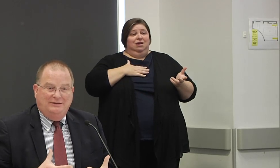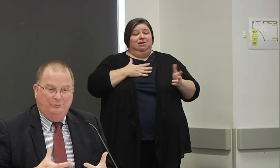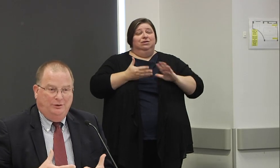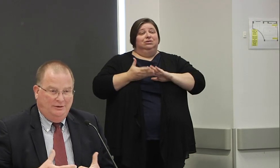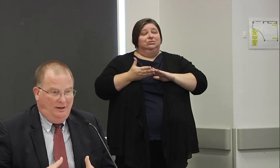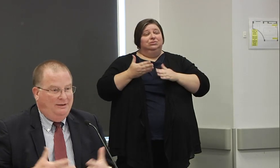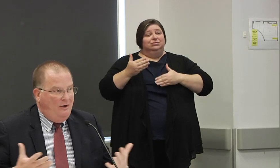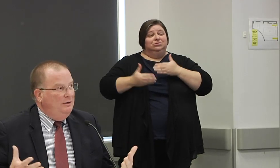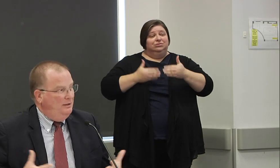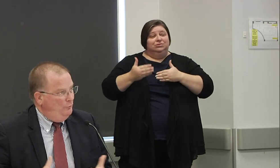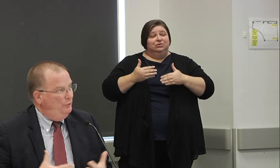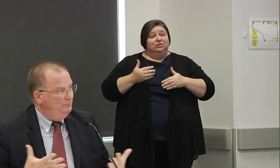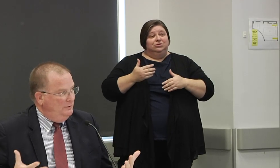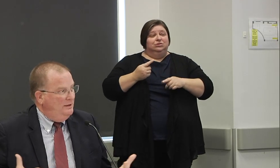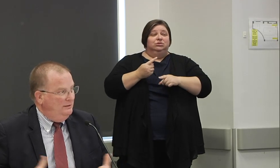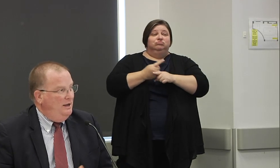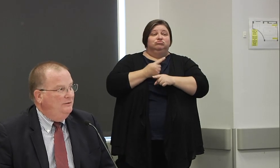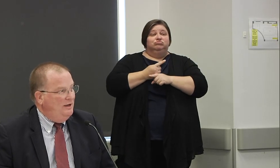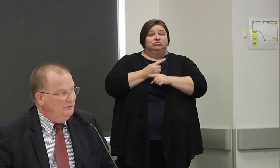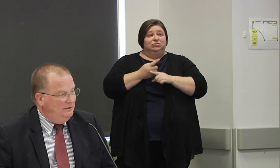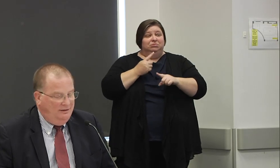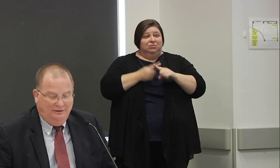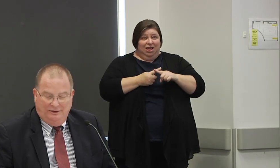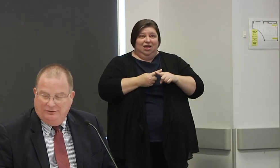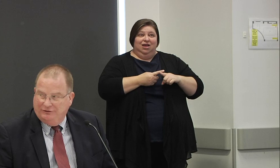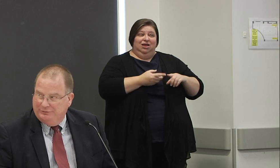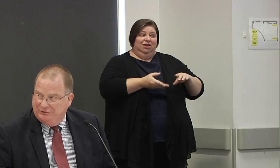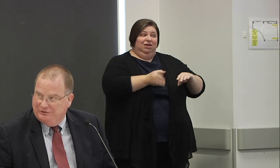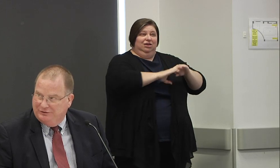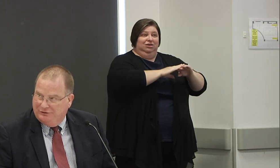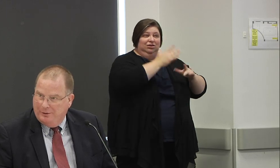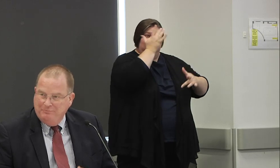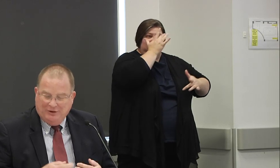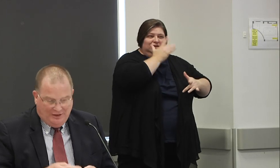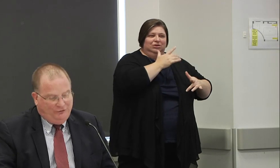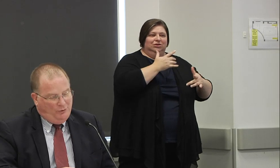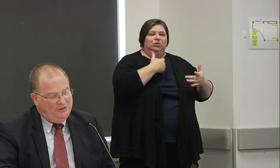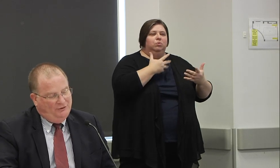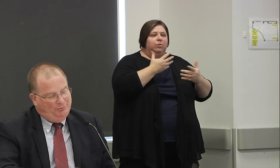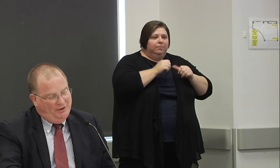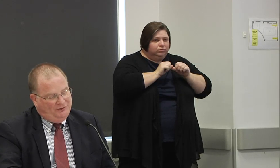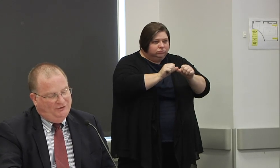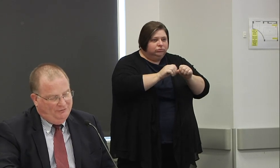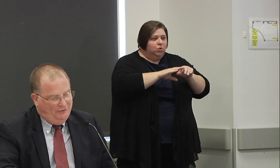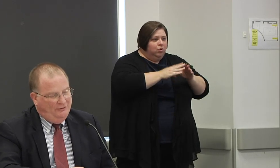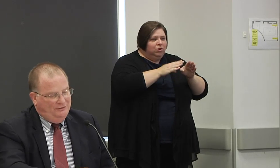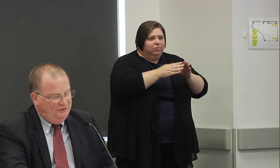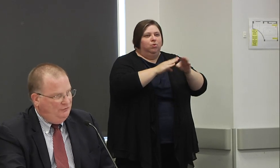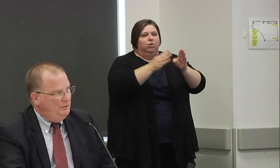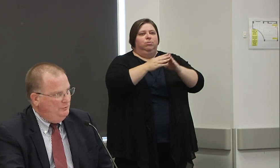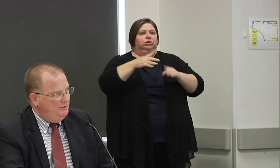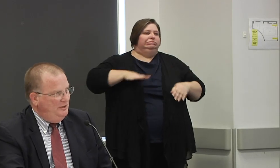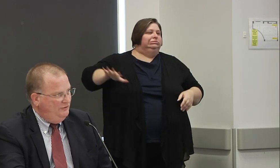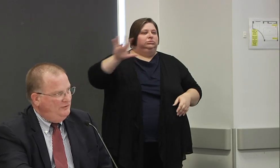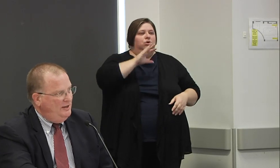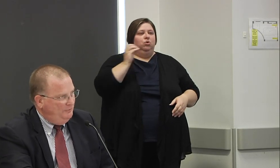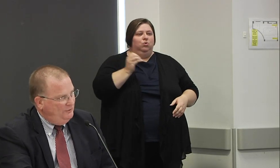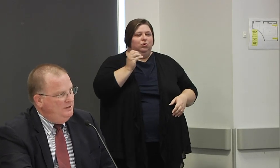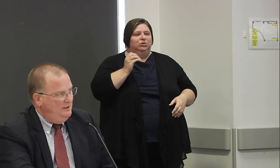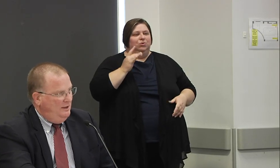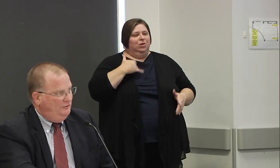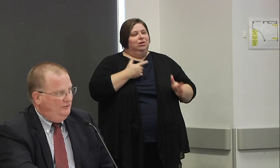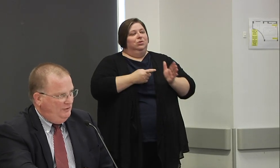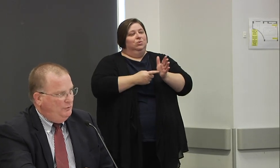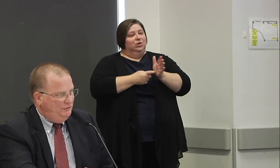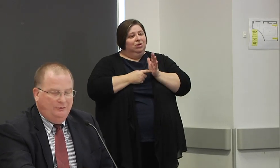that we're going to allow a lot more contact across the region. And so that's why this process involves these 21-day steps